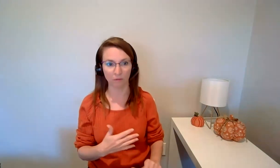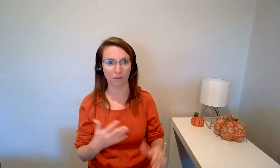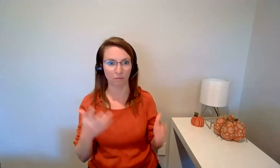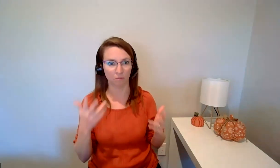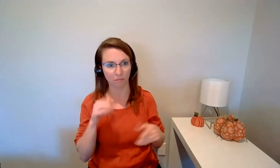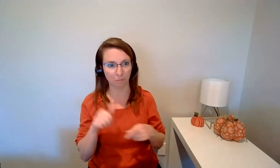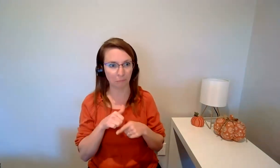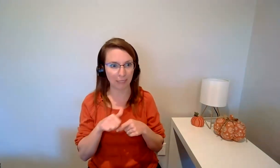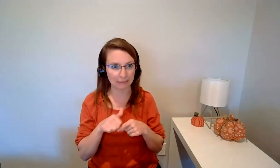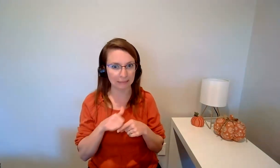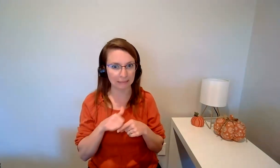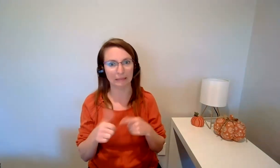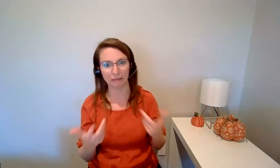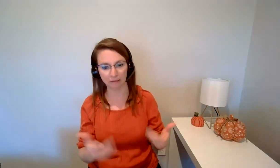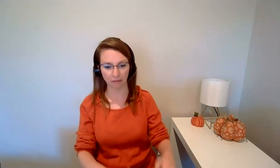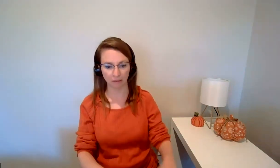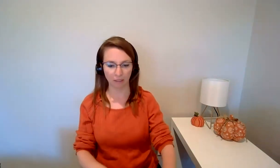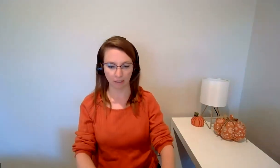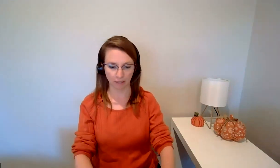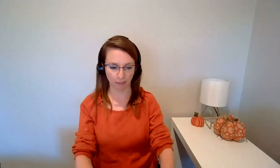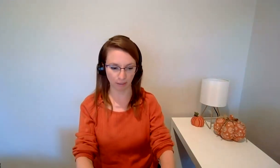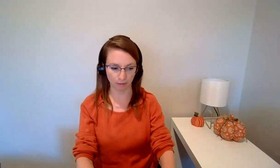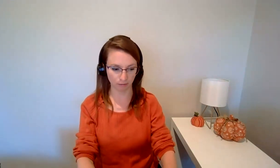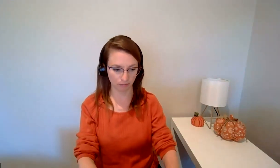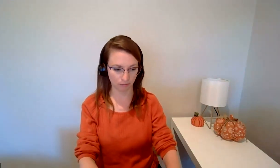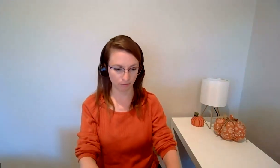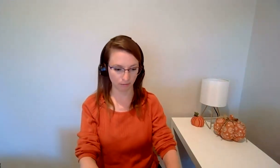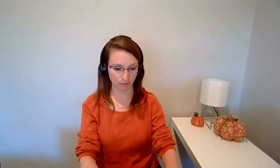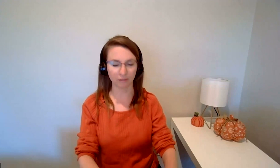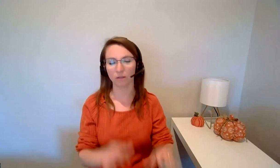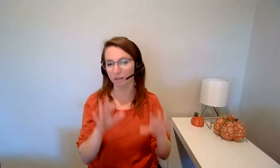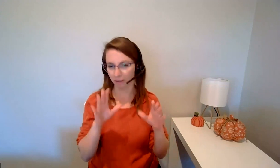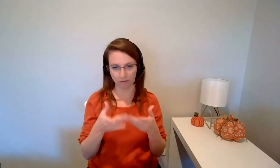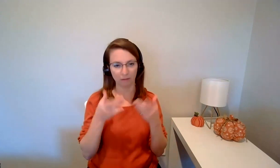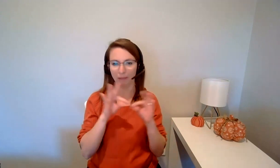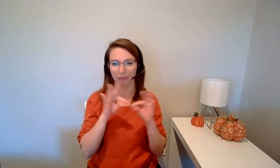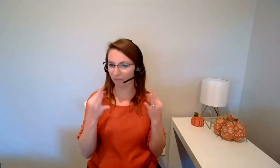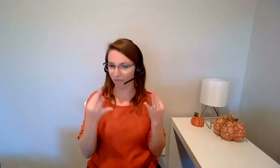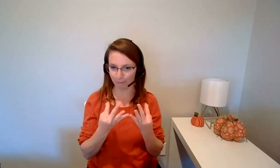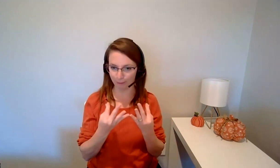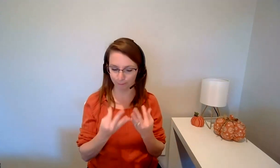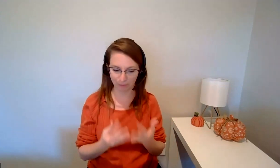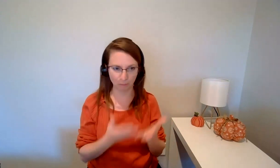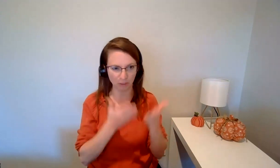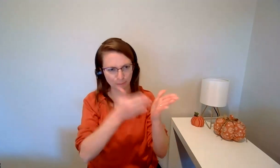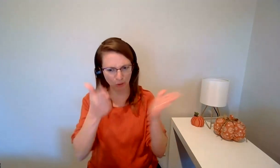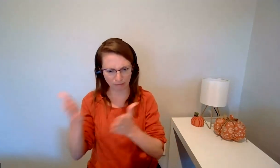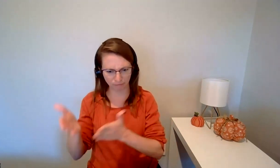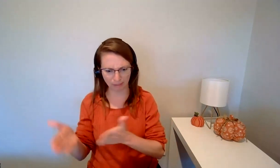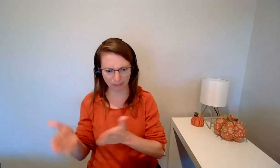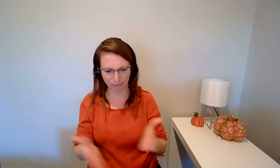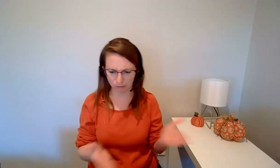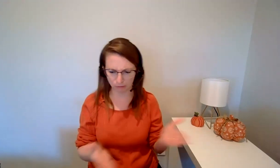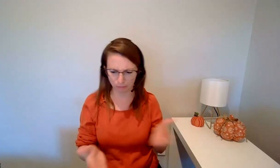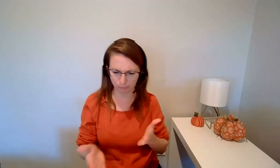helpful, practice. And yeah, so it's going to be about family. I'm going to keep trying to find videos,